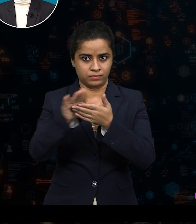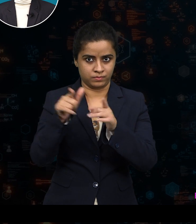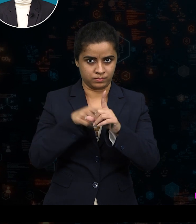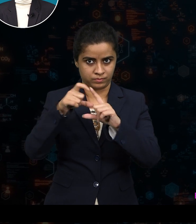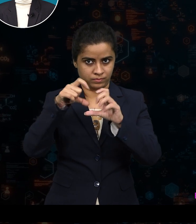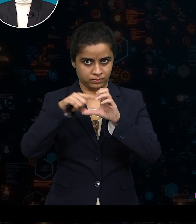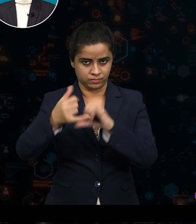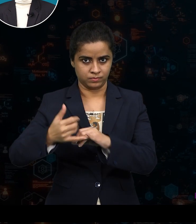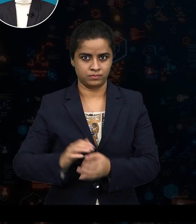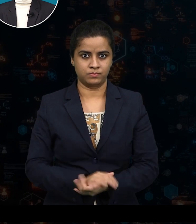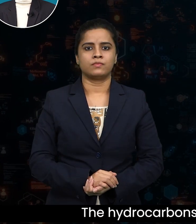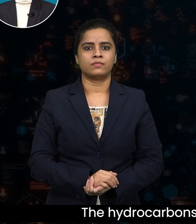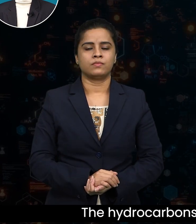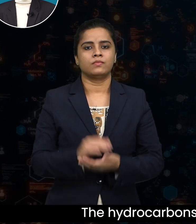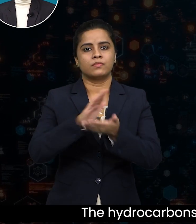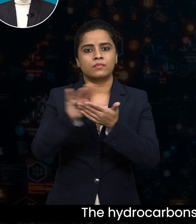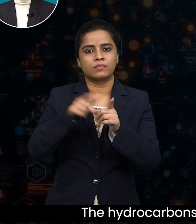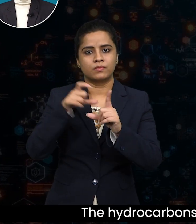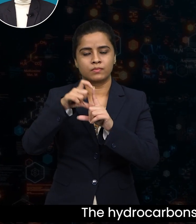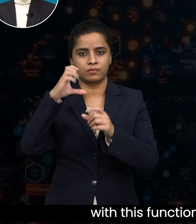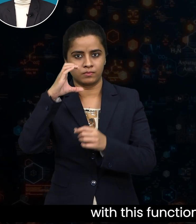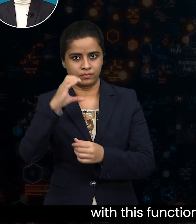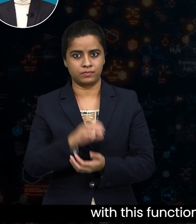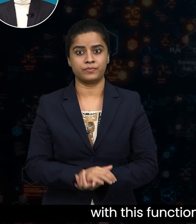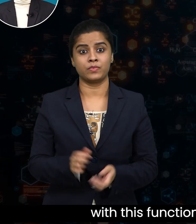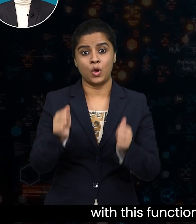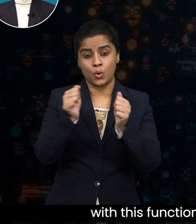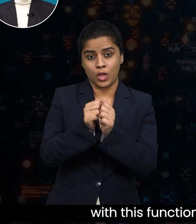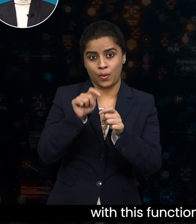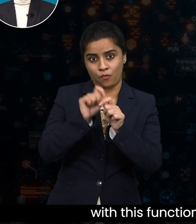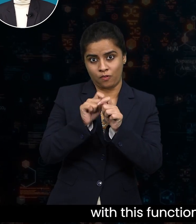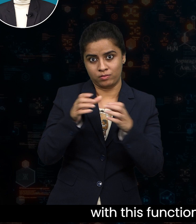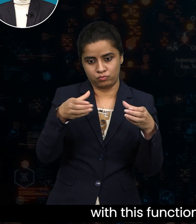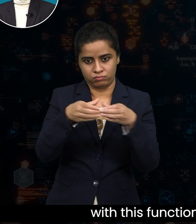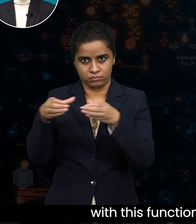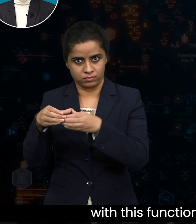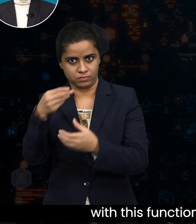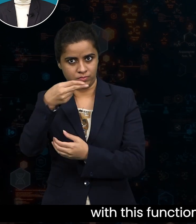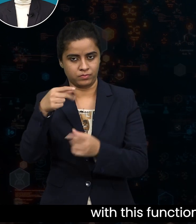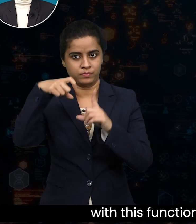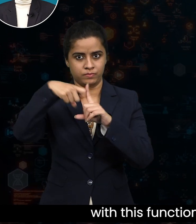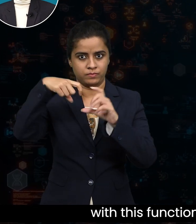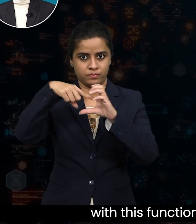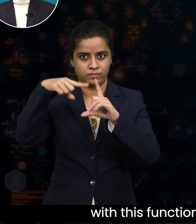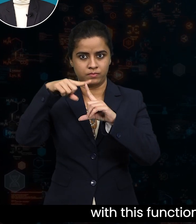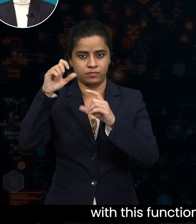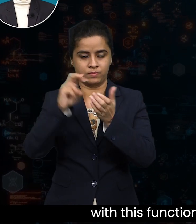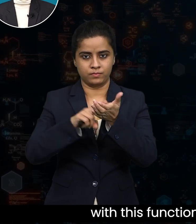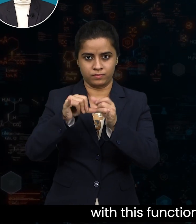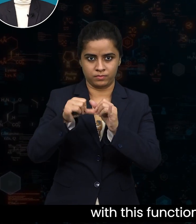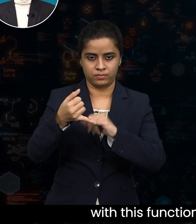aldehydes. The hydrocarbons with this functional group are called